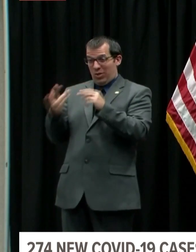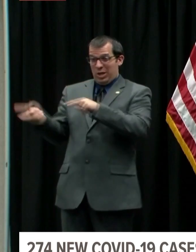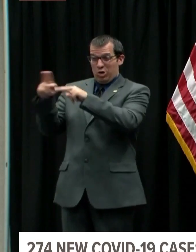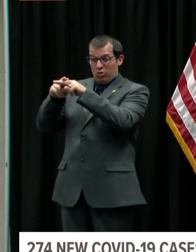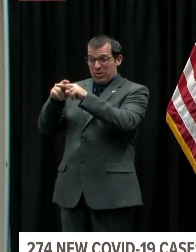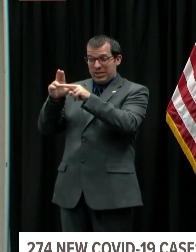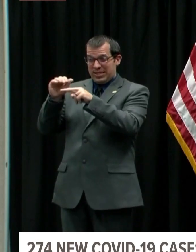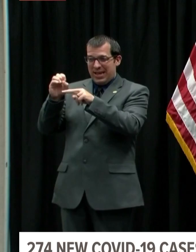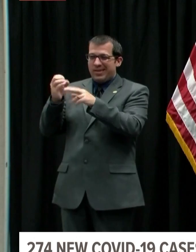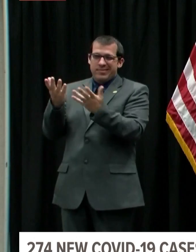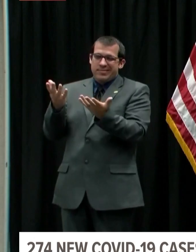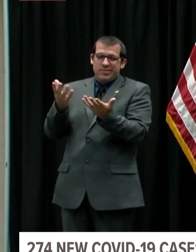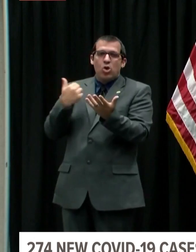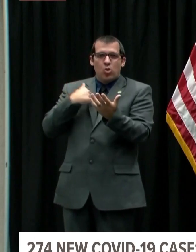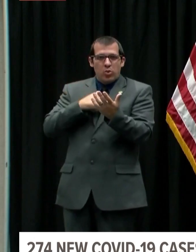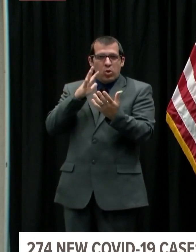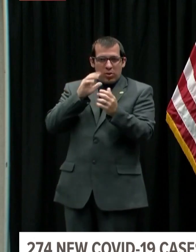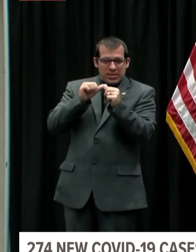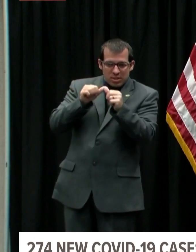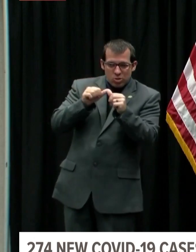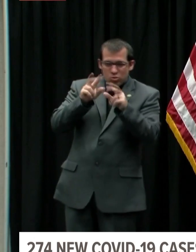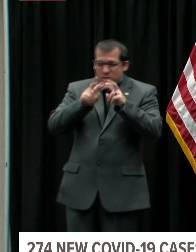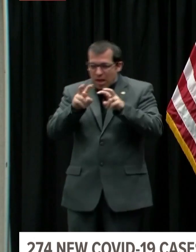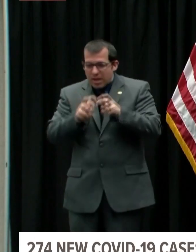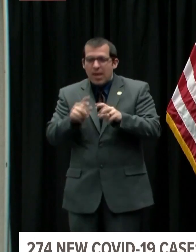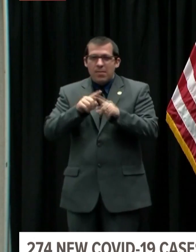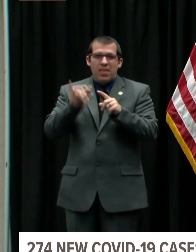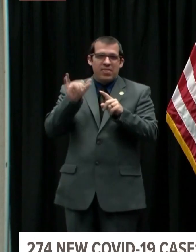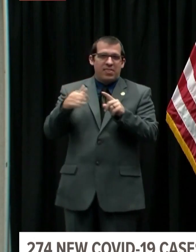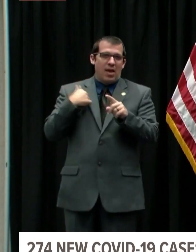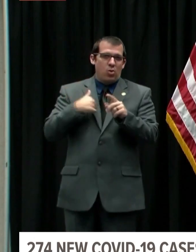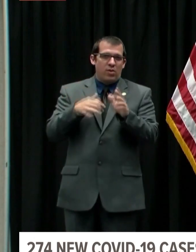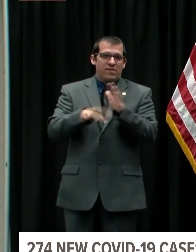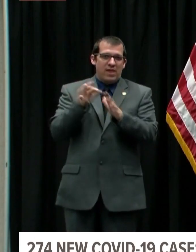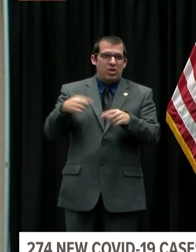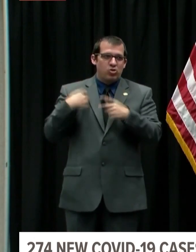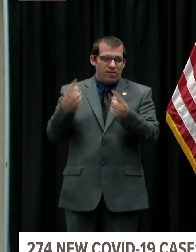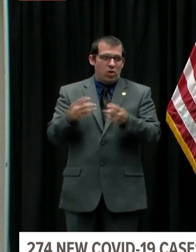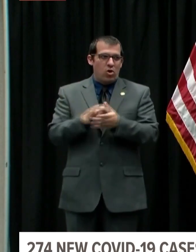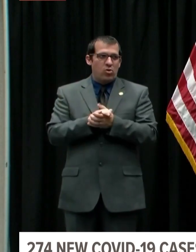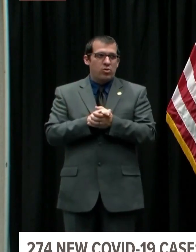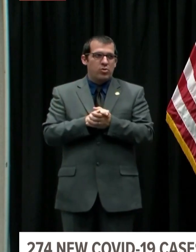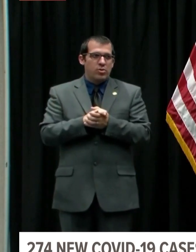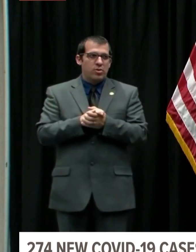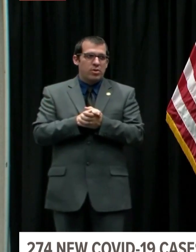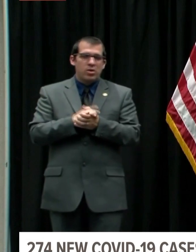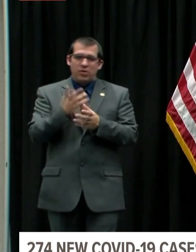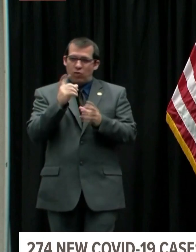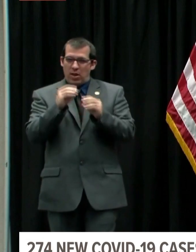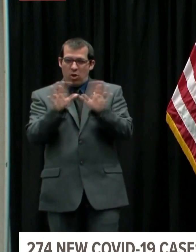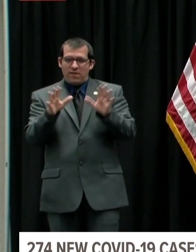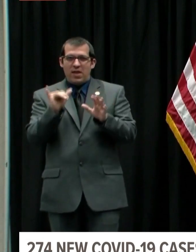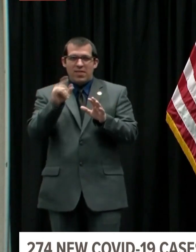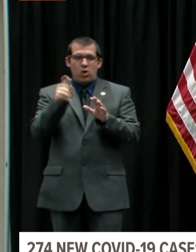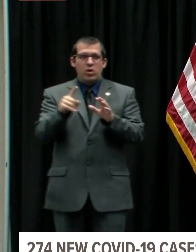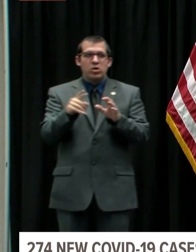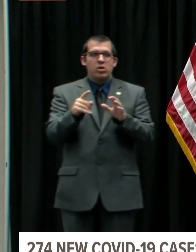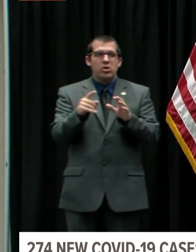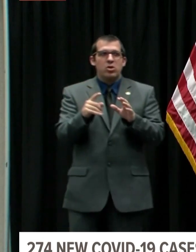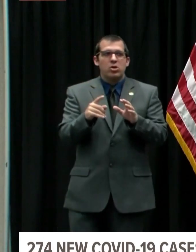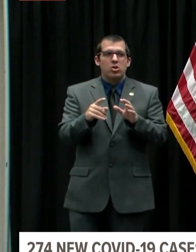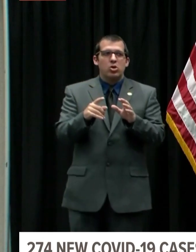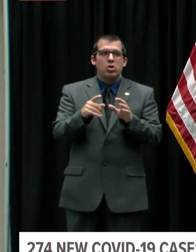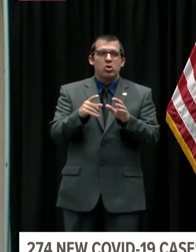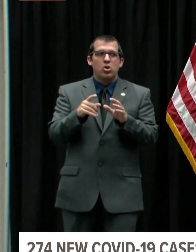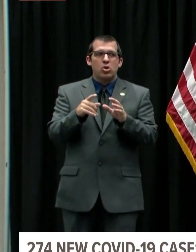continue to study the data and respond to it, but that's what we've found so far. Follow-up, the clarification on the question was really,